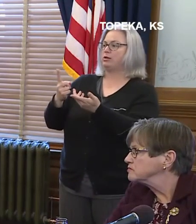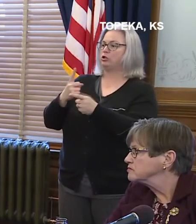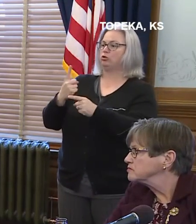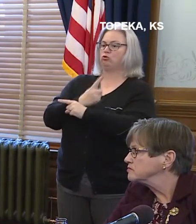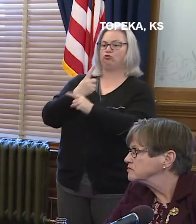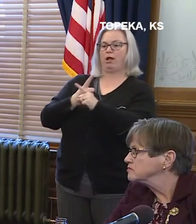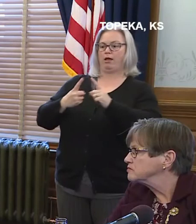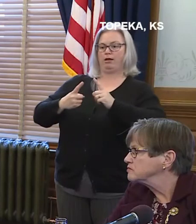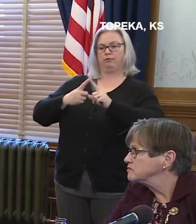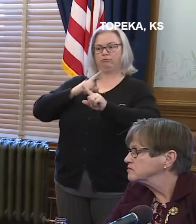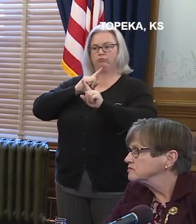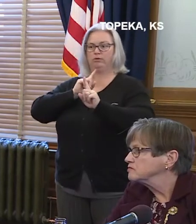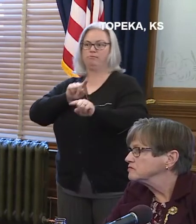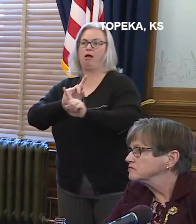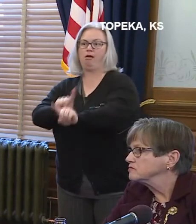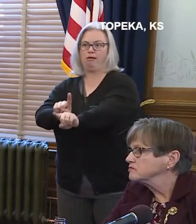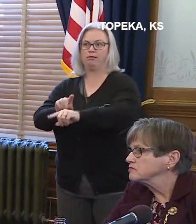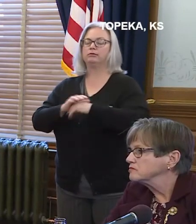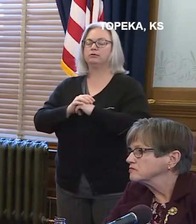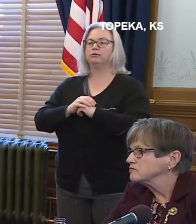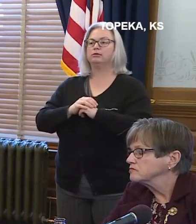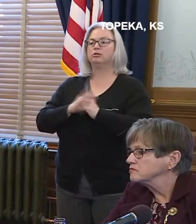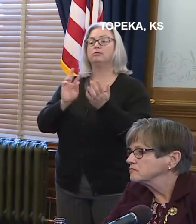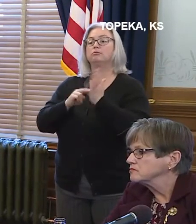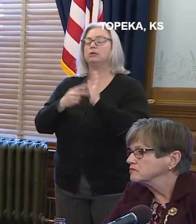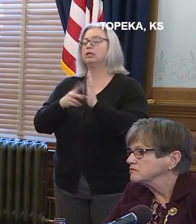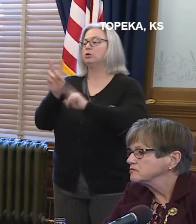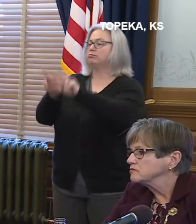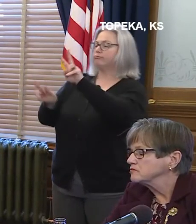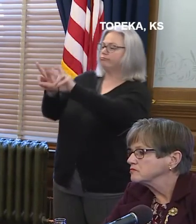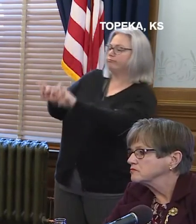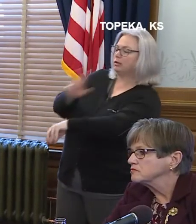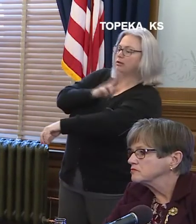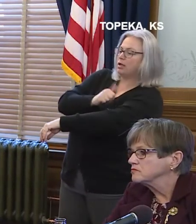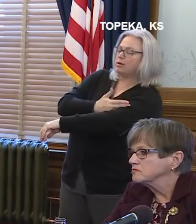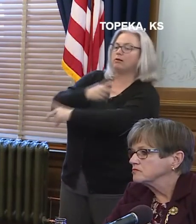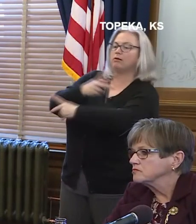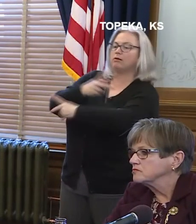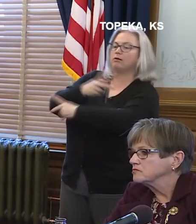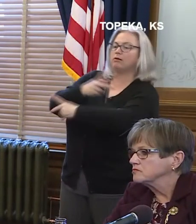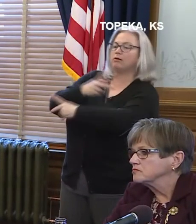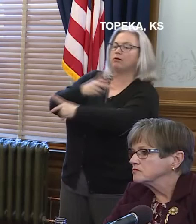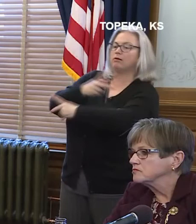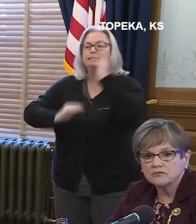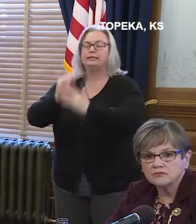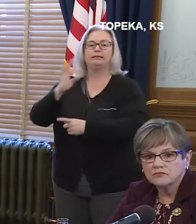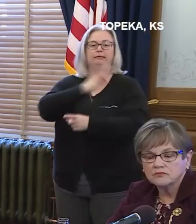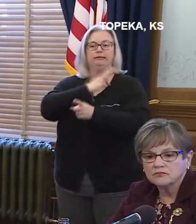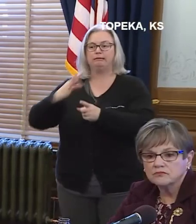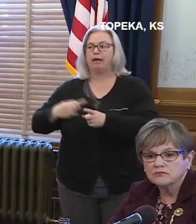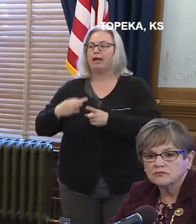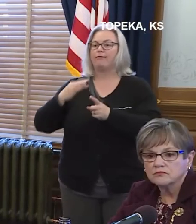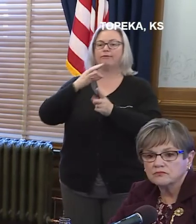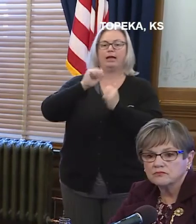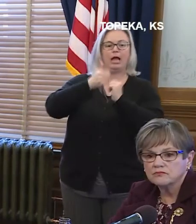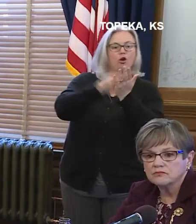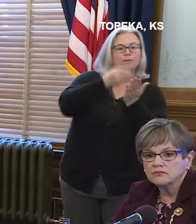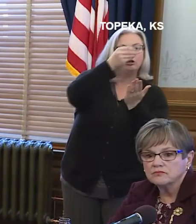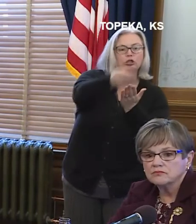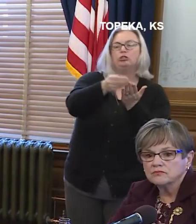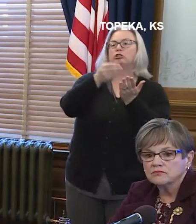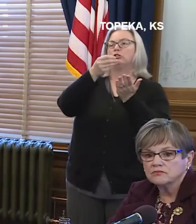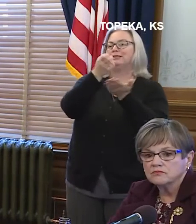our response so that when we look at hospitals, healthcare facilities, staffing, purchases,